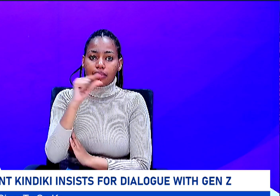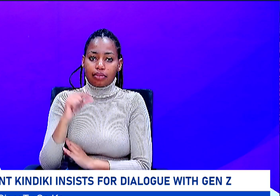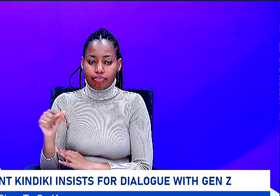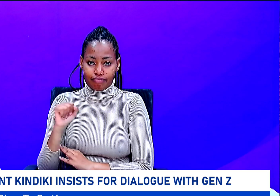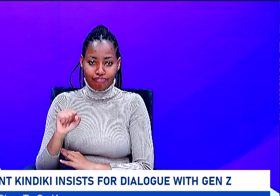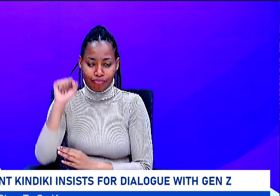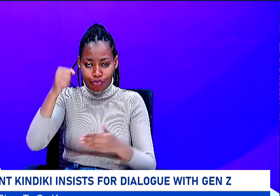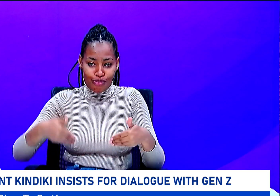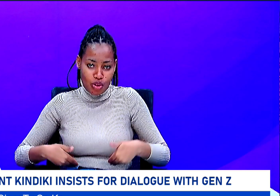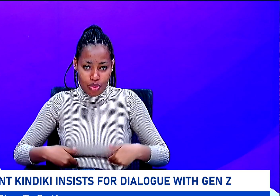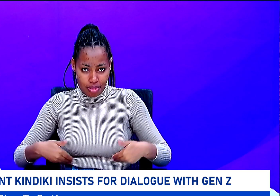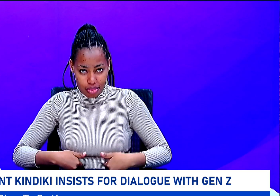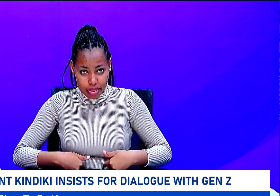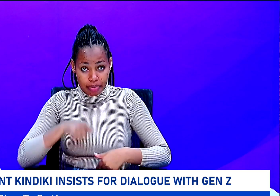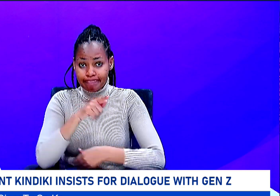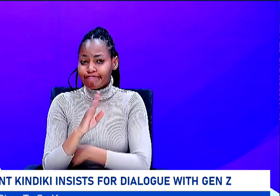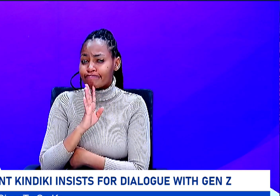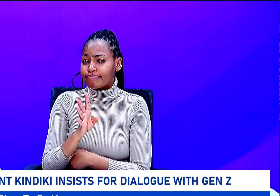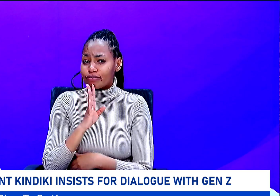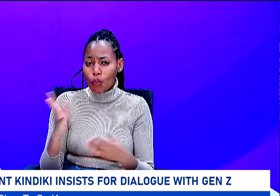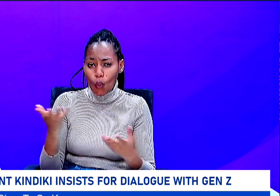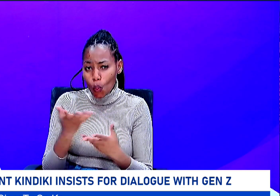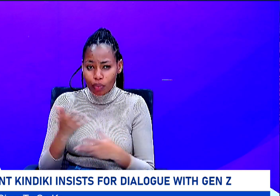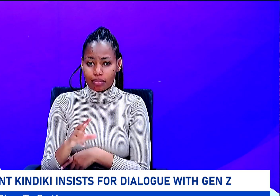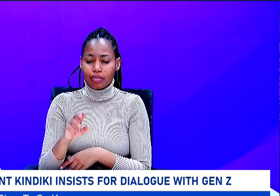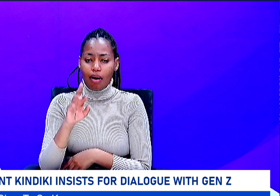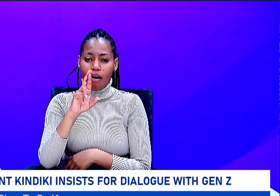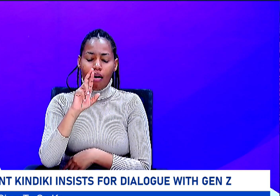raised by Generation Z youths.